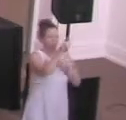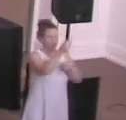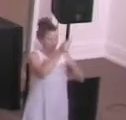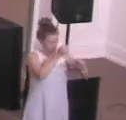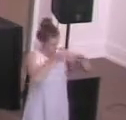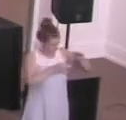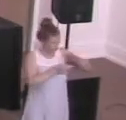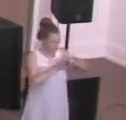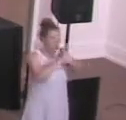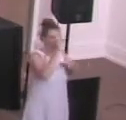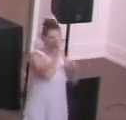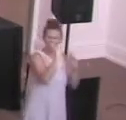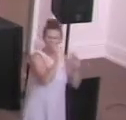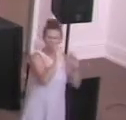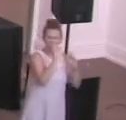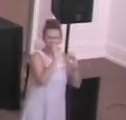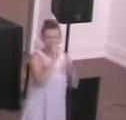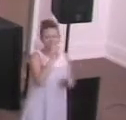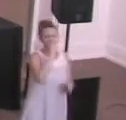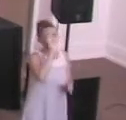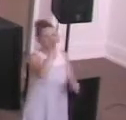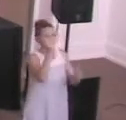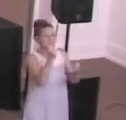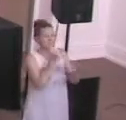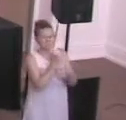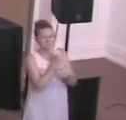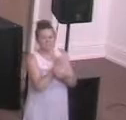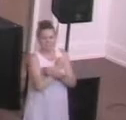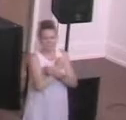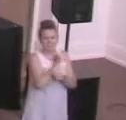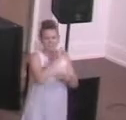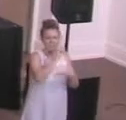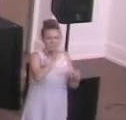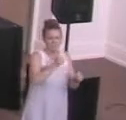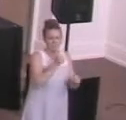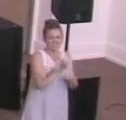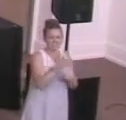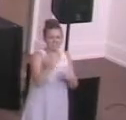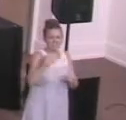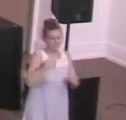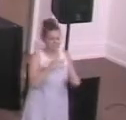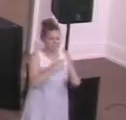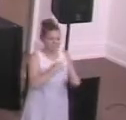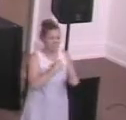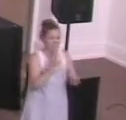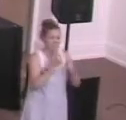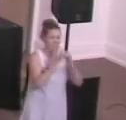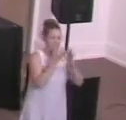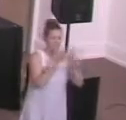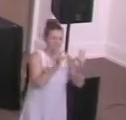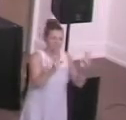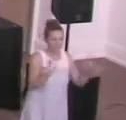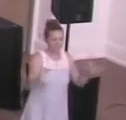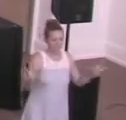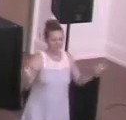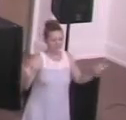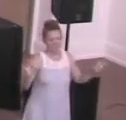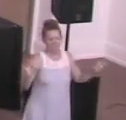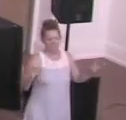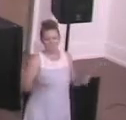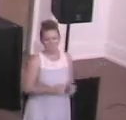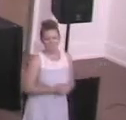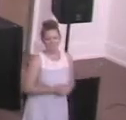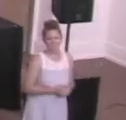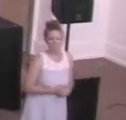your place. You are all we need. Your love has set us free.